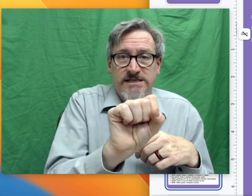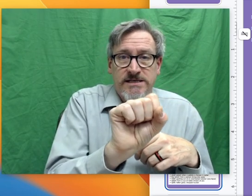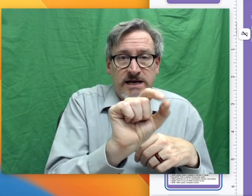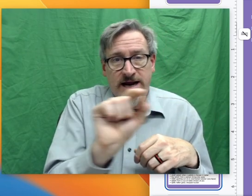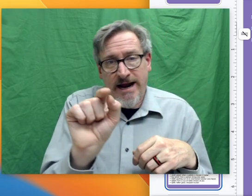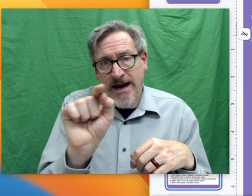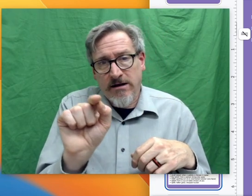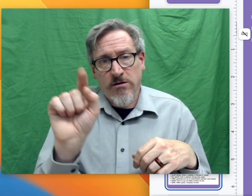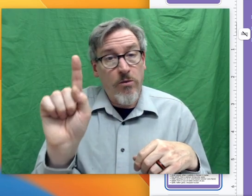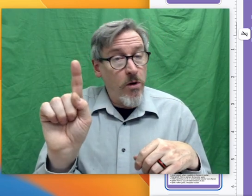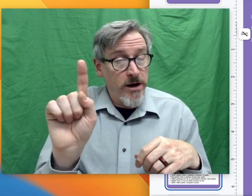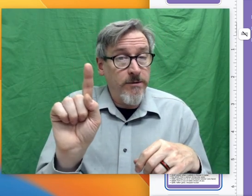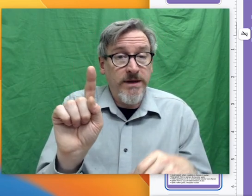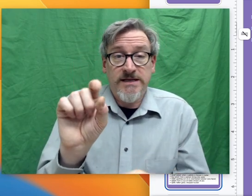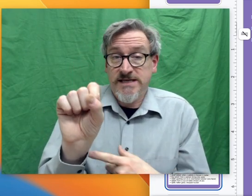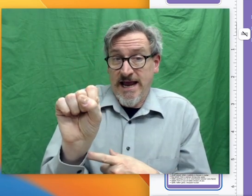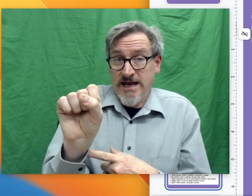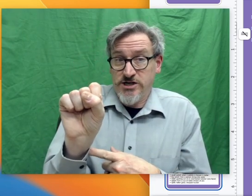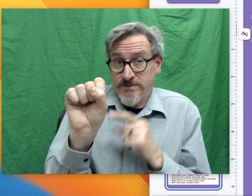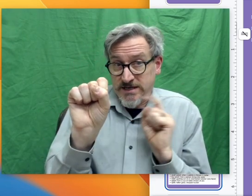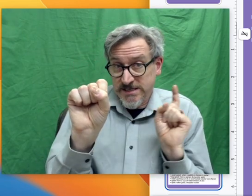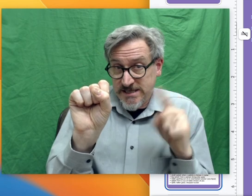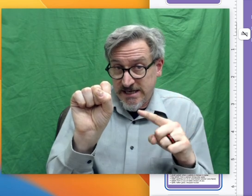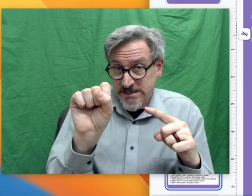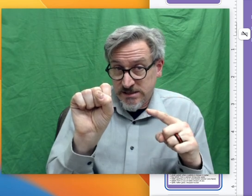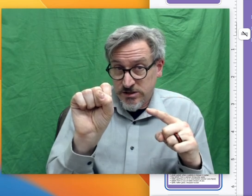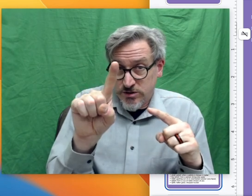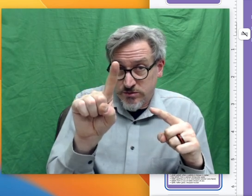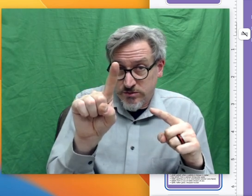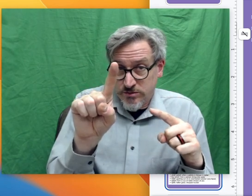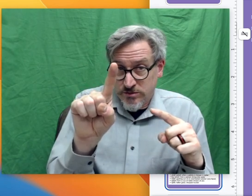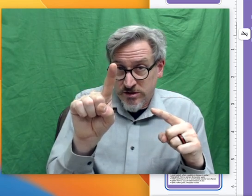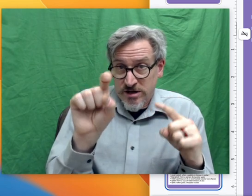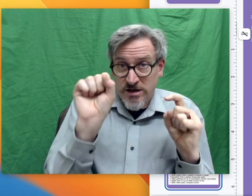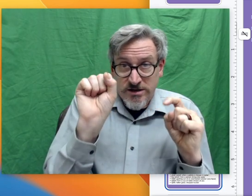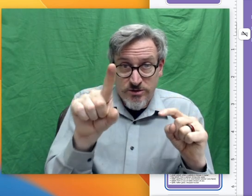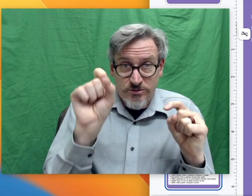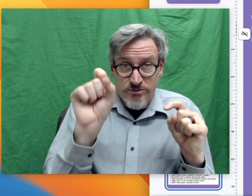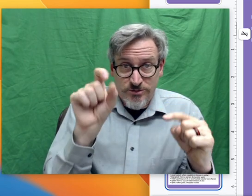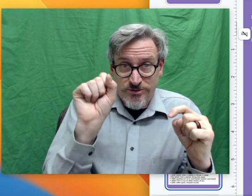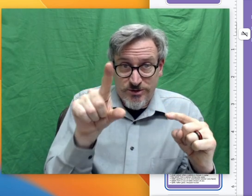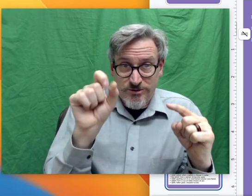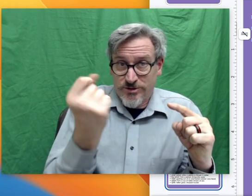S, arrow 1 means a handshake that does this.